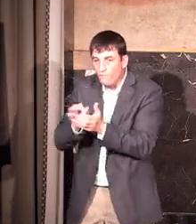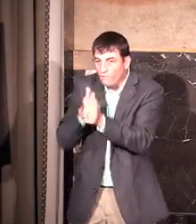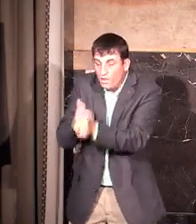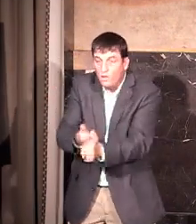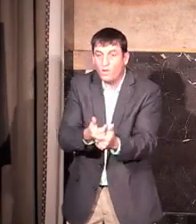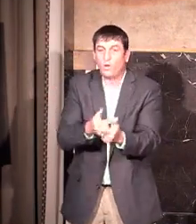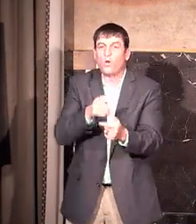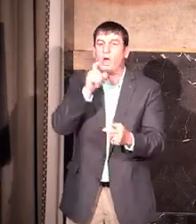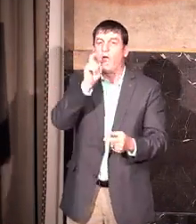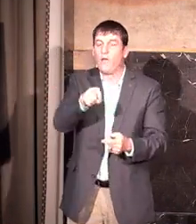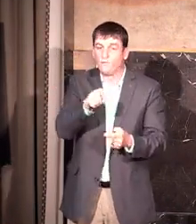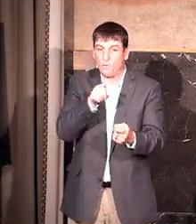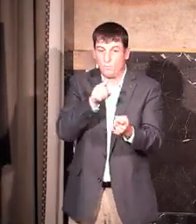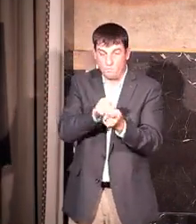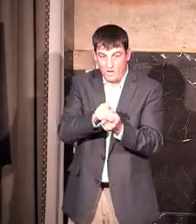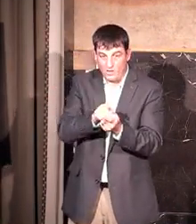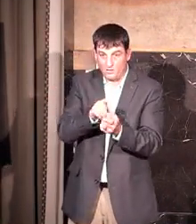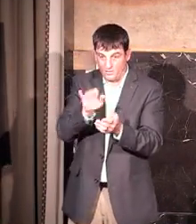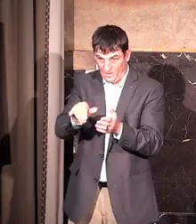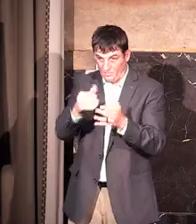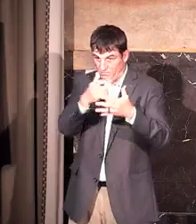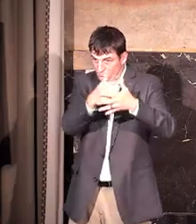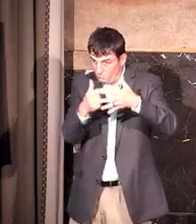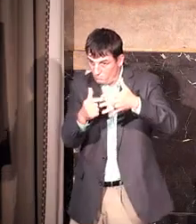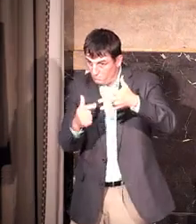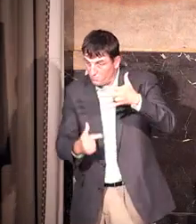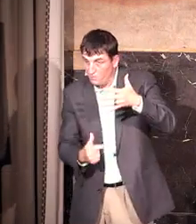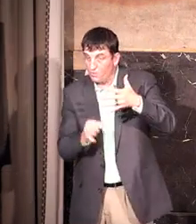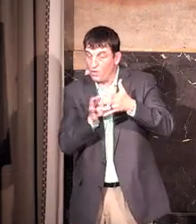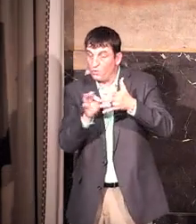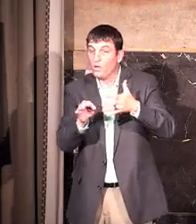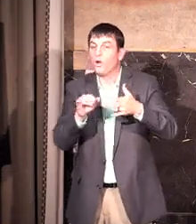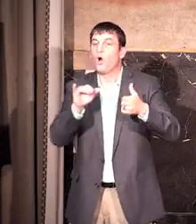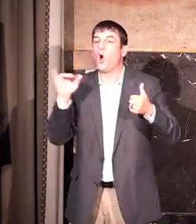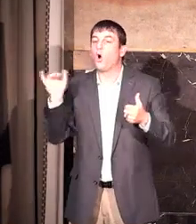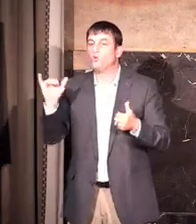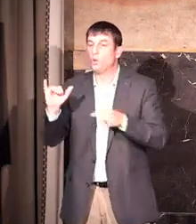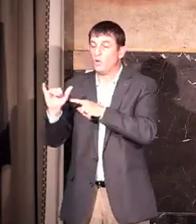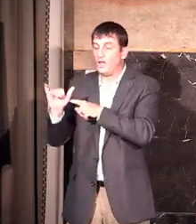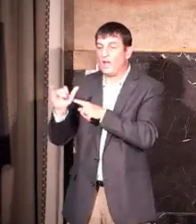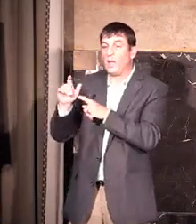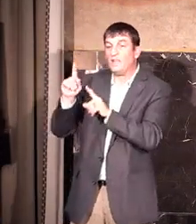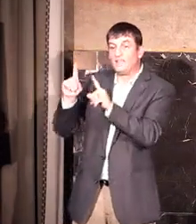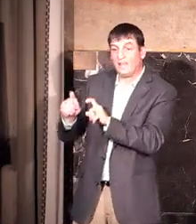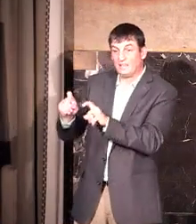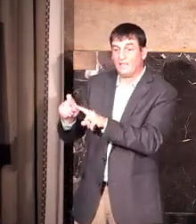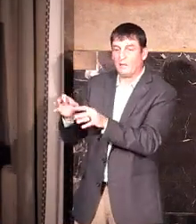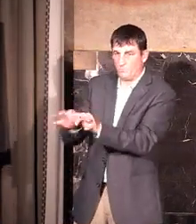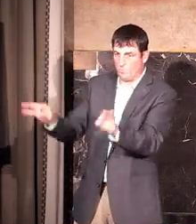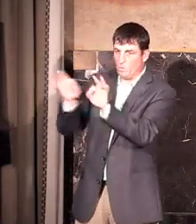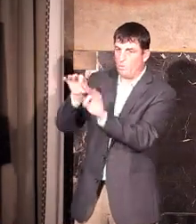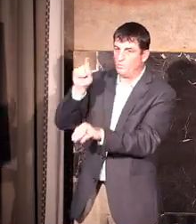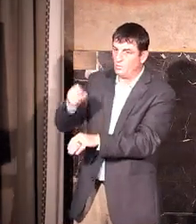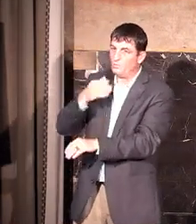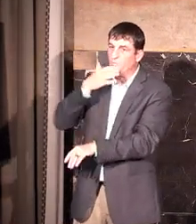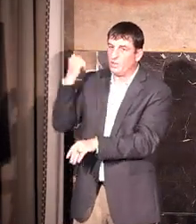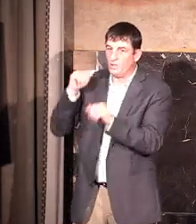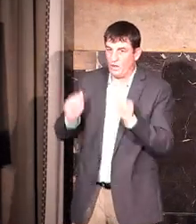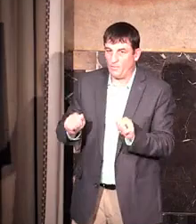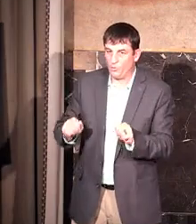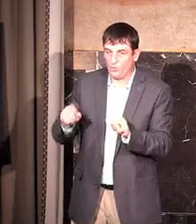also have to be in a better place when it comes to the ability to test. We continue to